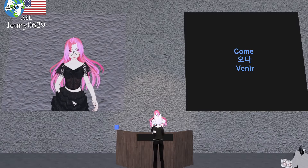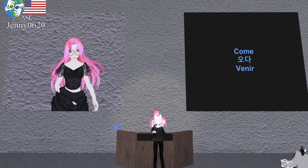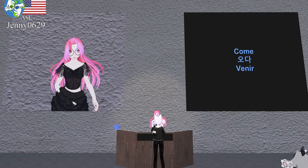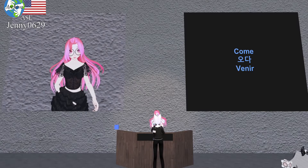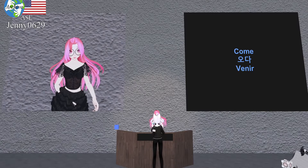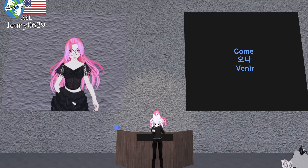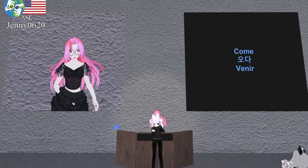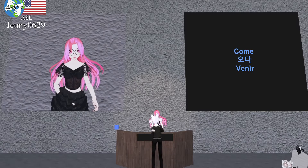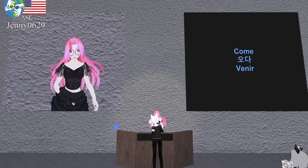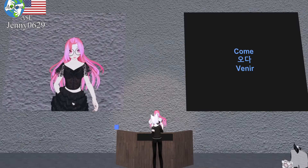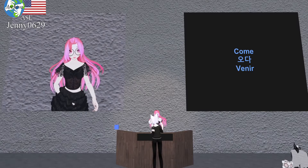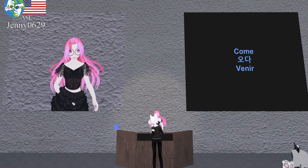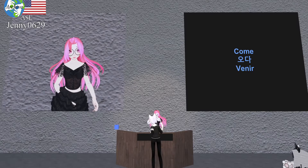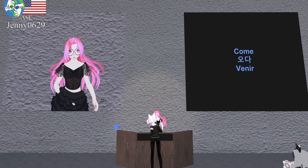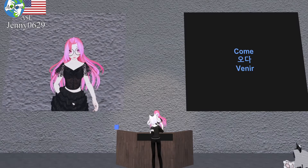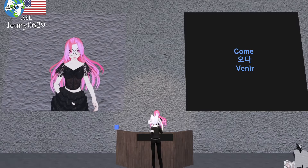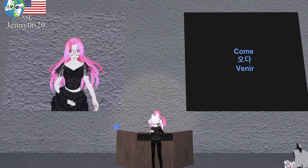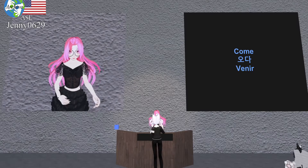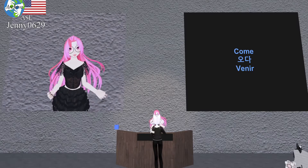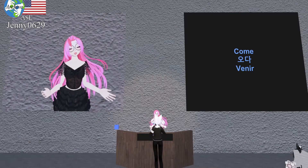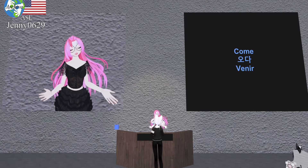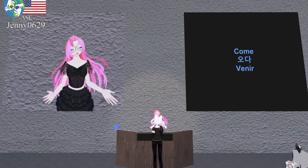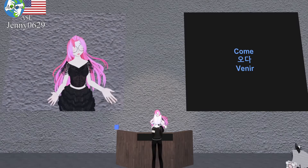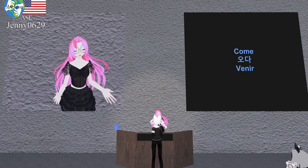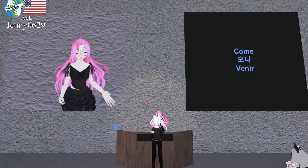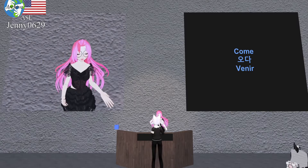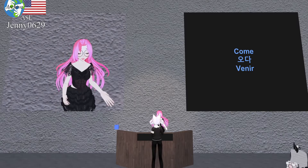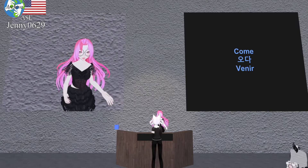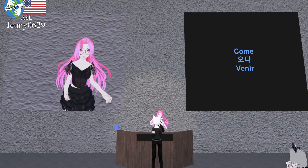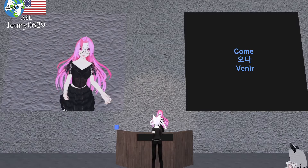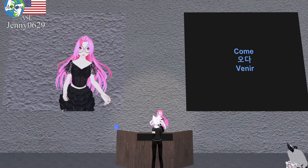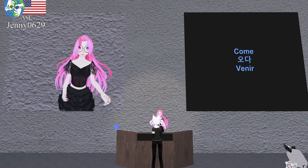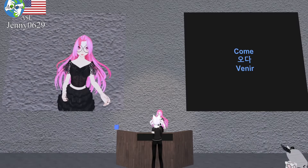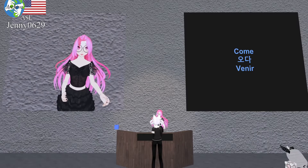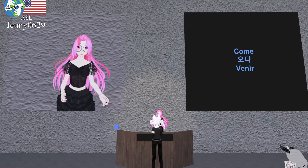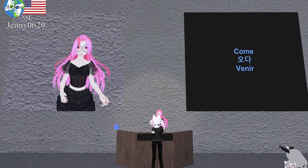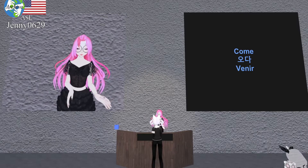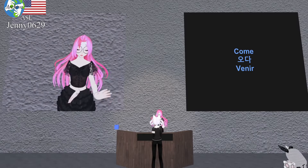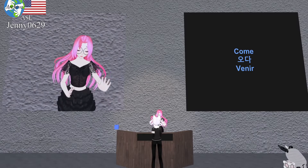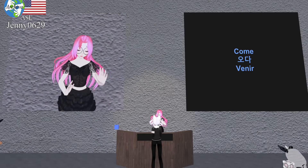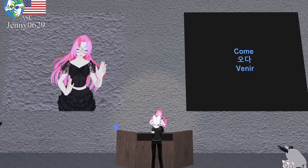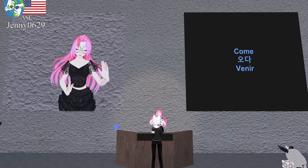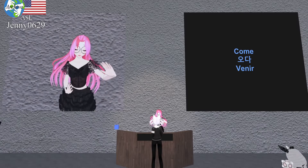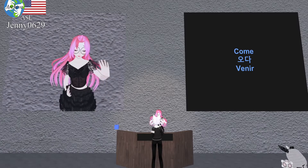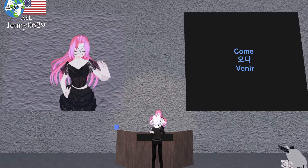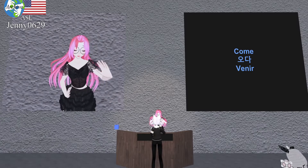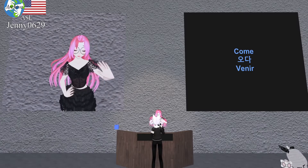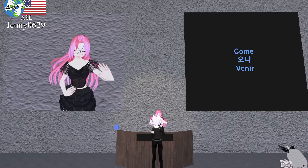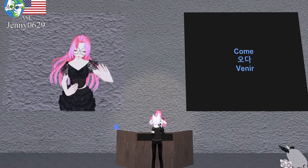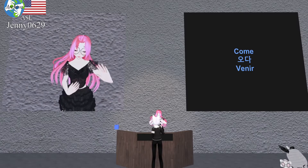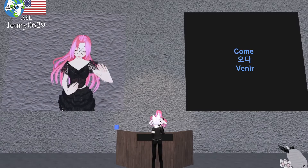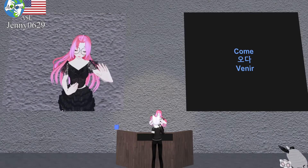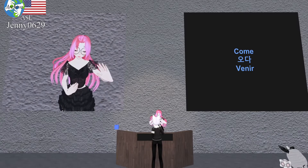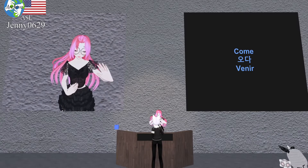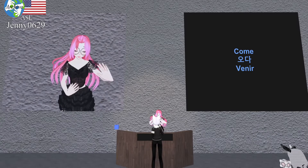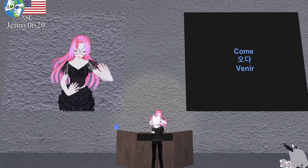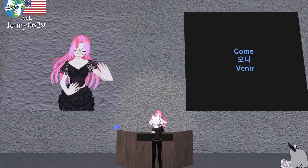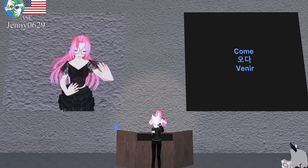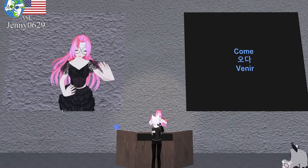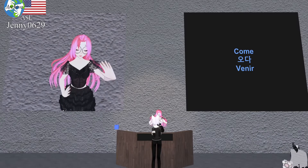Sorry, I can't really sign right now. My controllers are having kind of an issue. You're good. You're good. I was just wondering the difference between